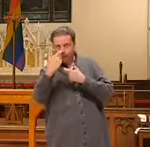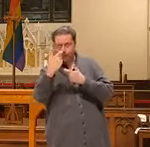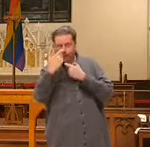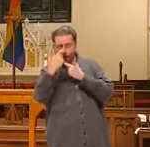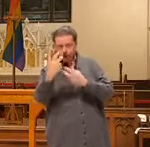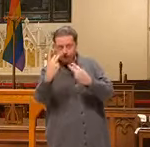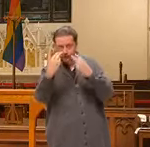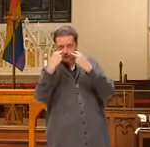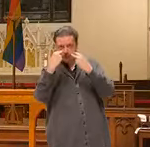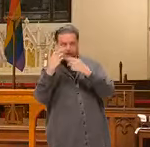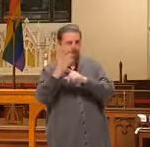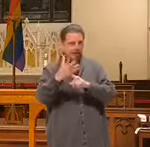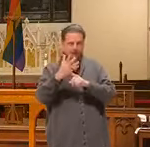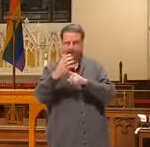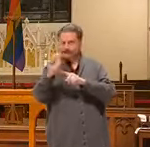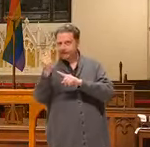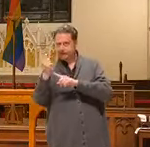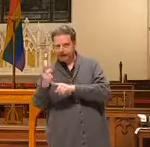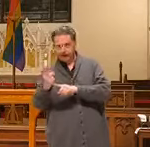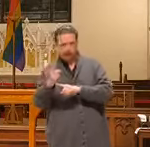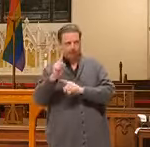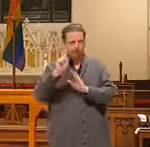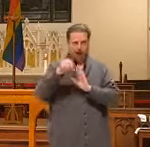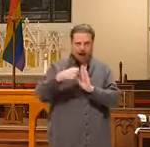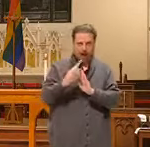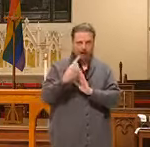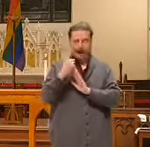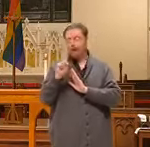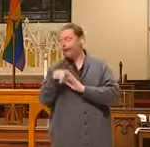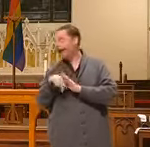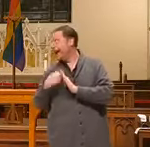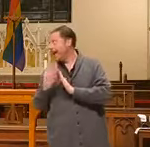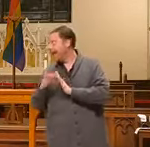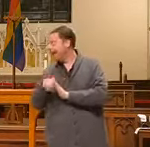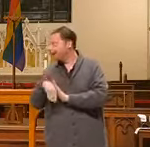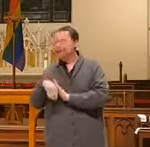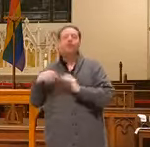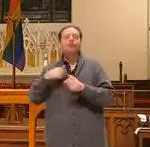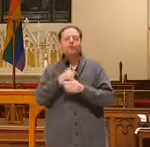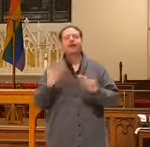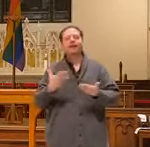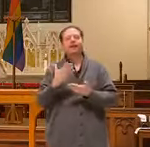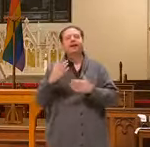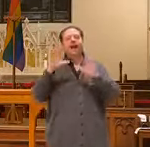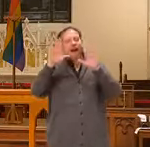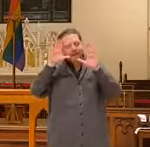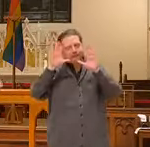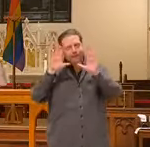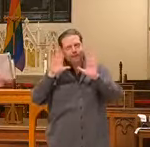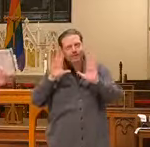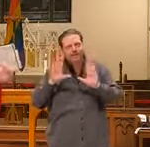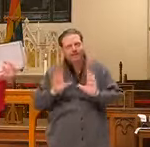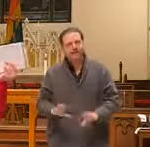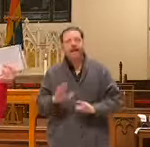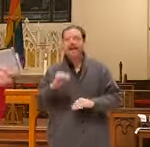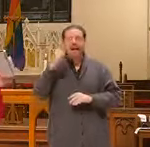even for 5 minutes, 10 minutes, an hour and a half. We're here every Sunday. If any of you are in